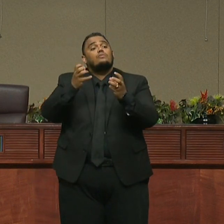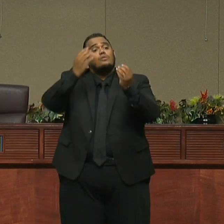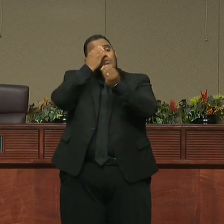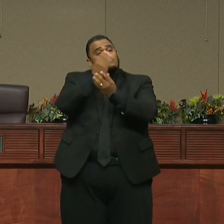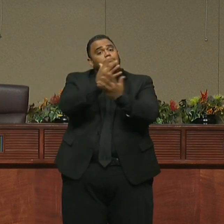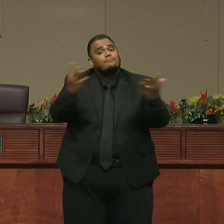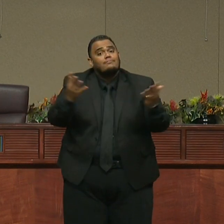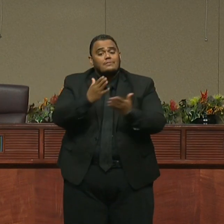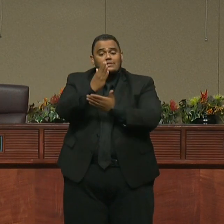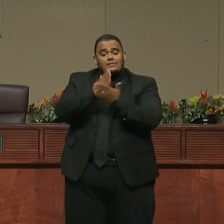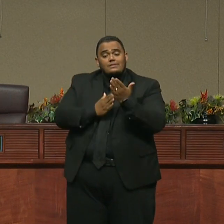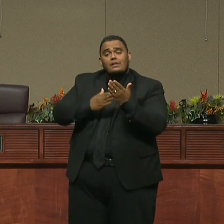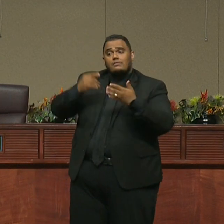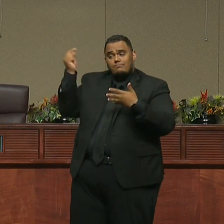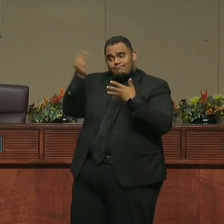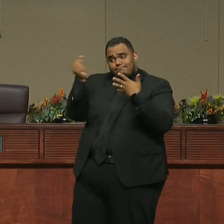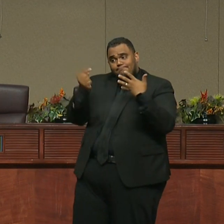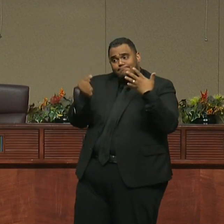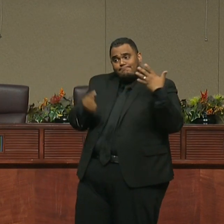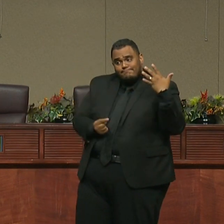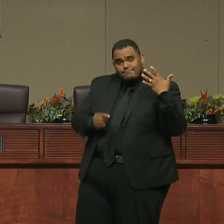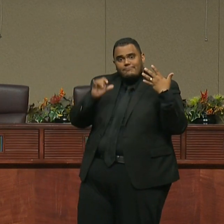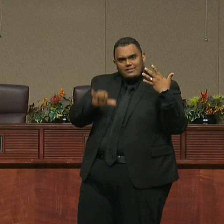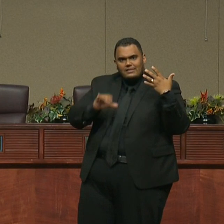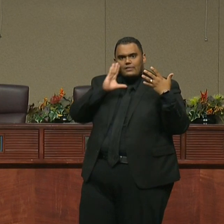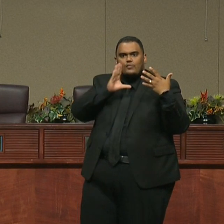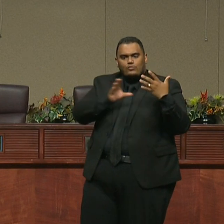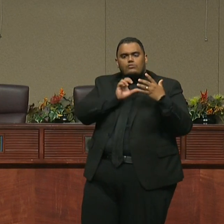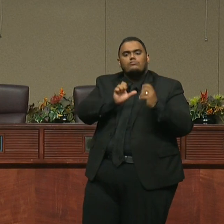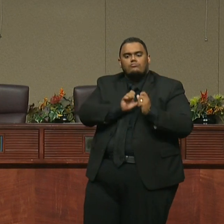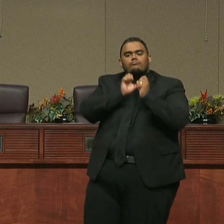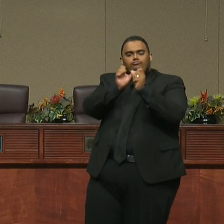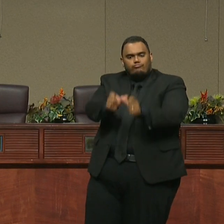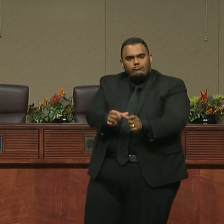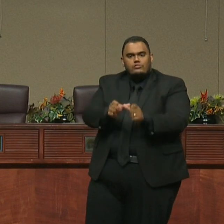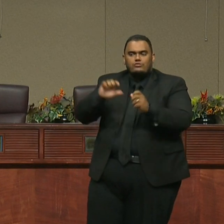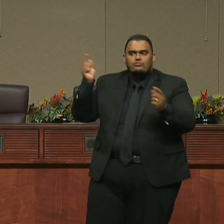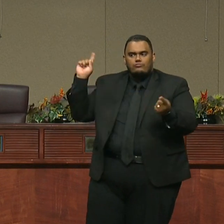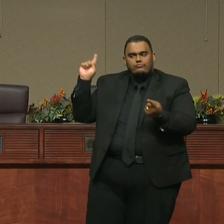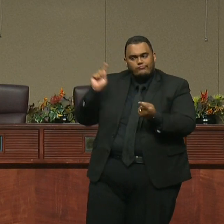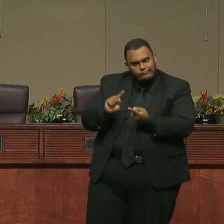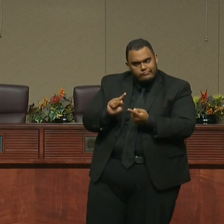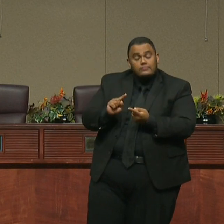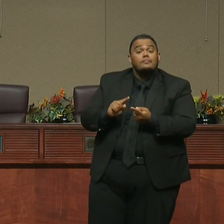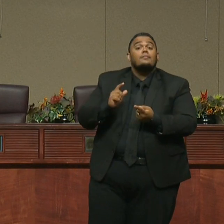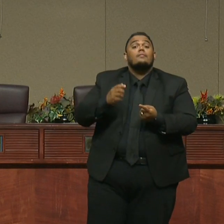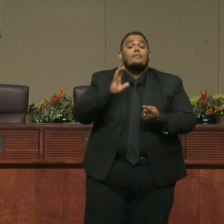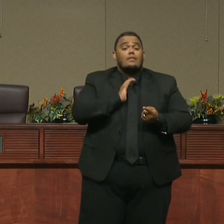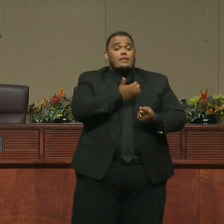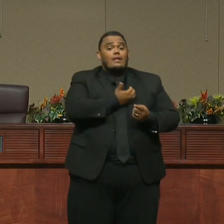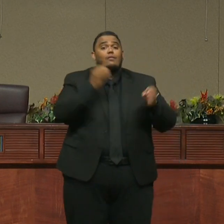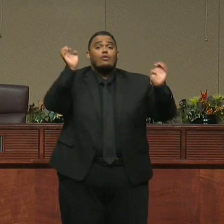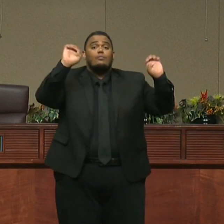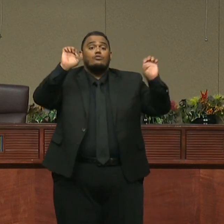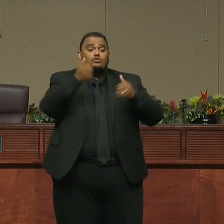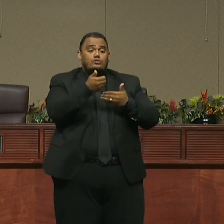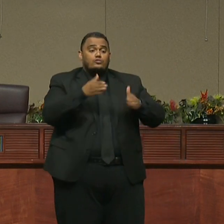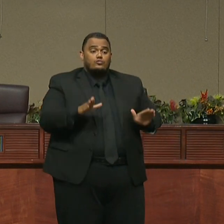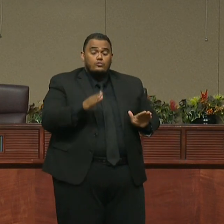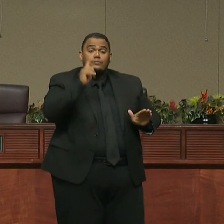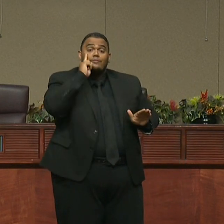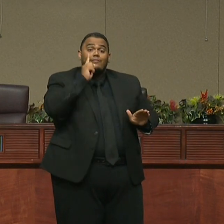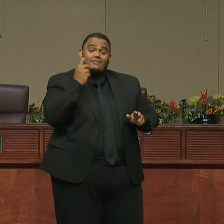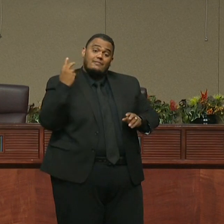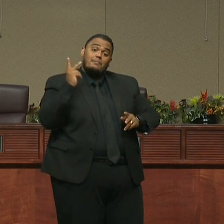indicators that continue to go down. ER visits for flu-like and